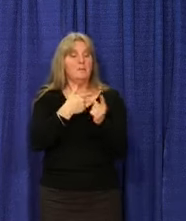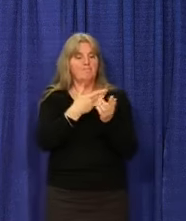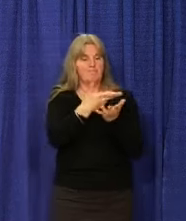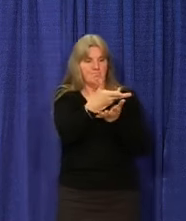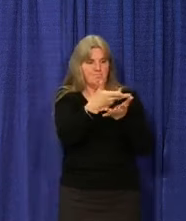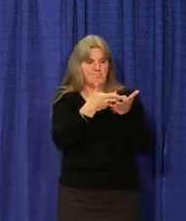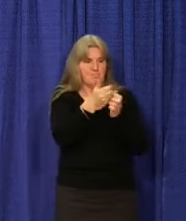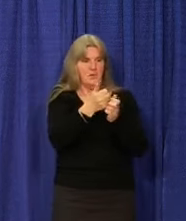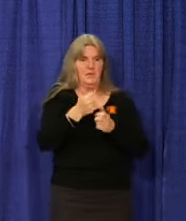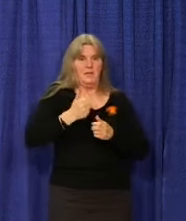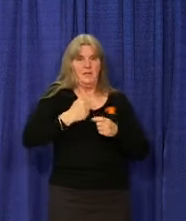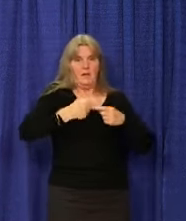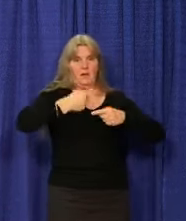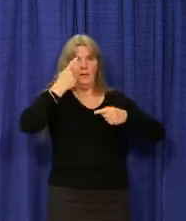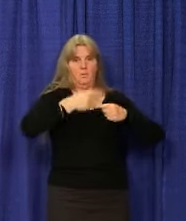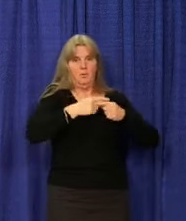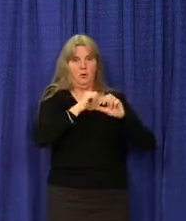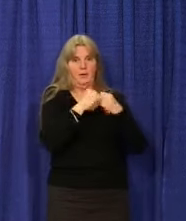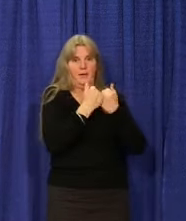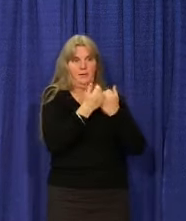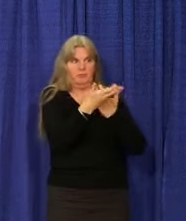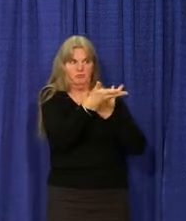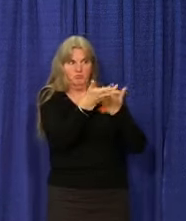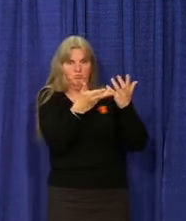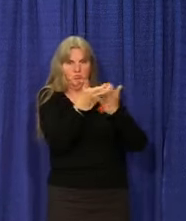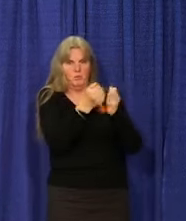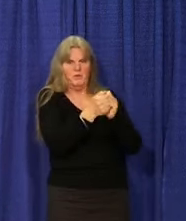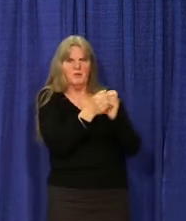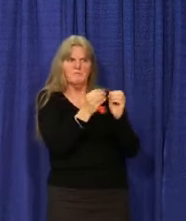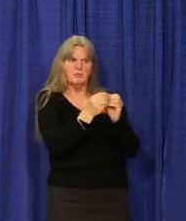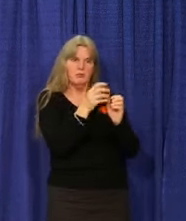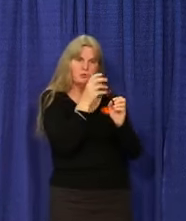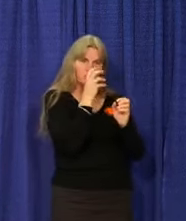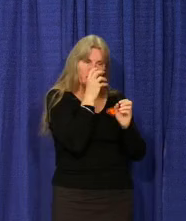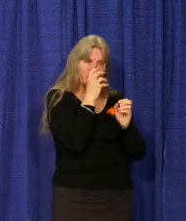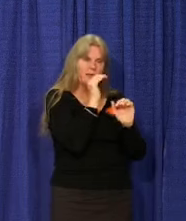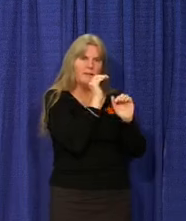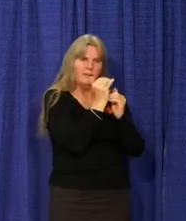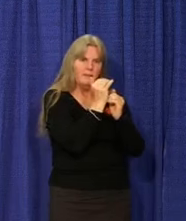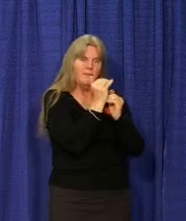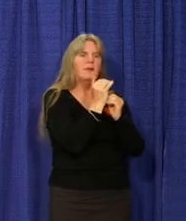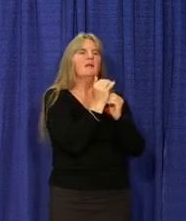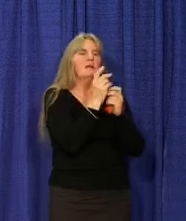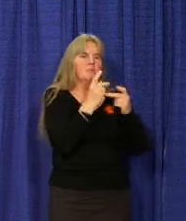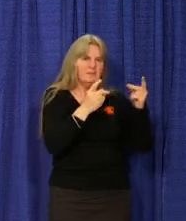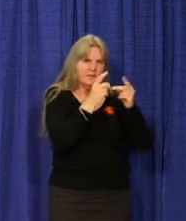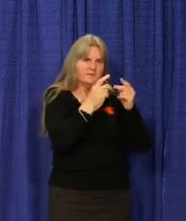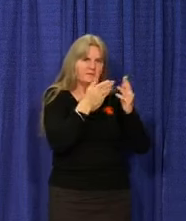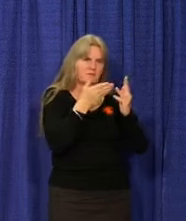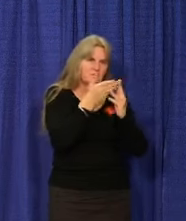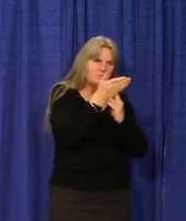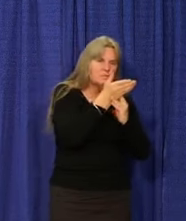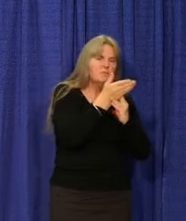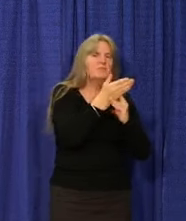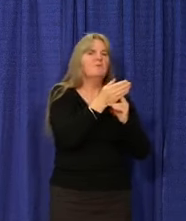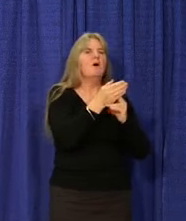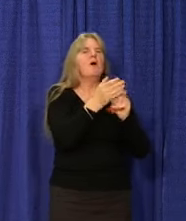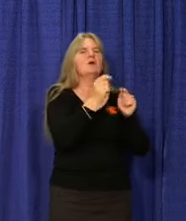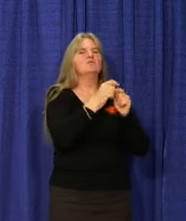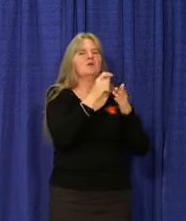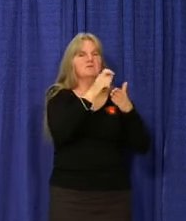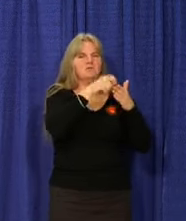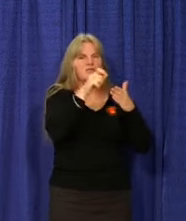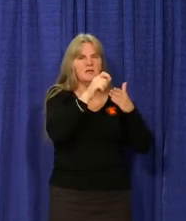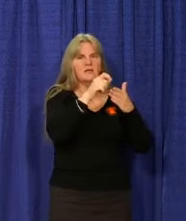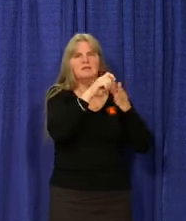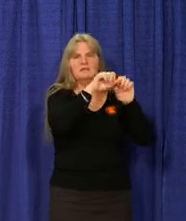Services Agency to tighten that up. They've restricted the number of entry points. They've got a checkout system. They